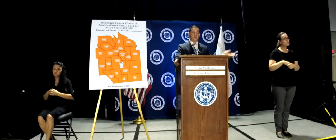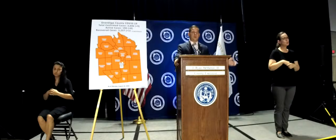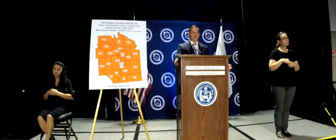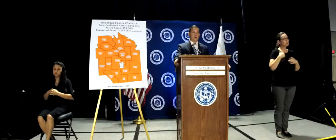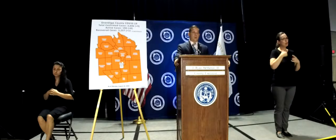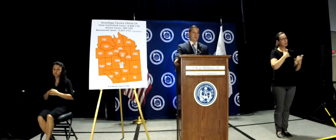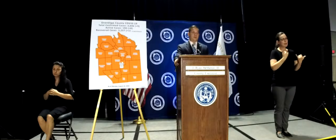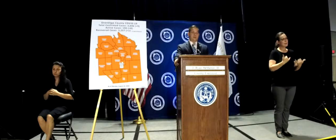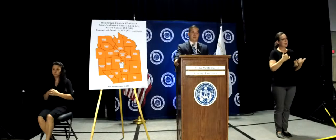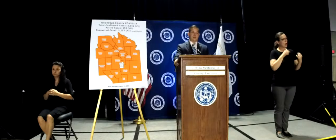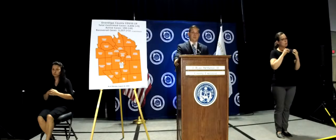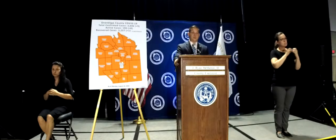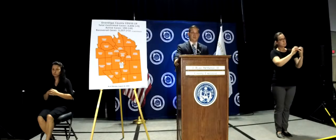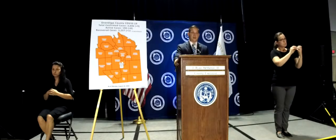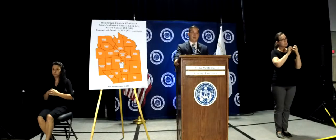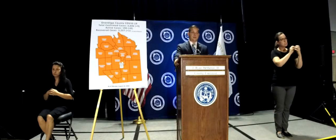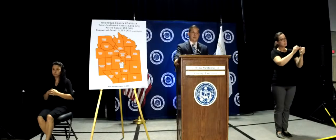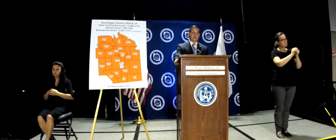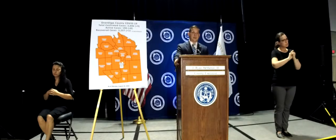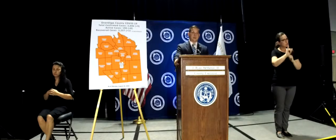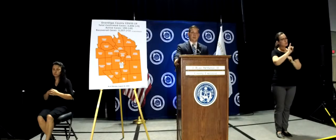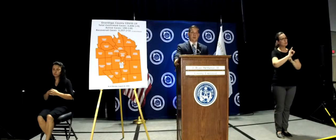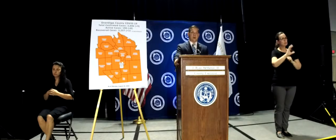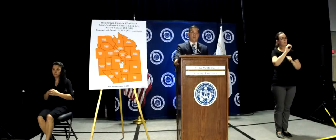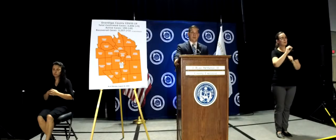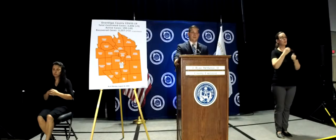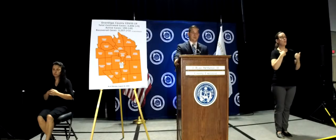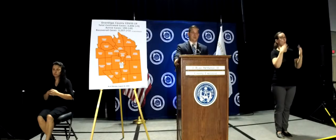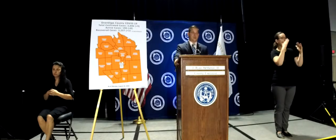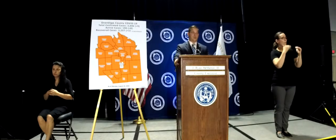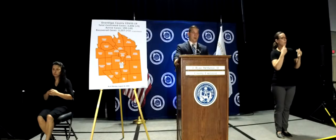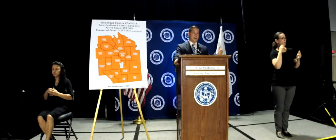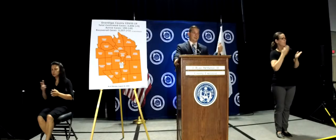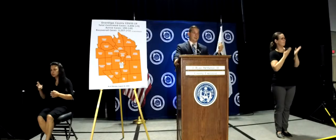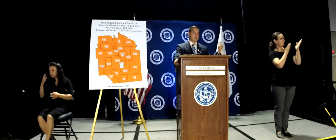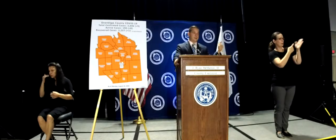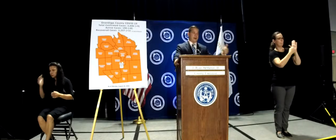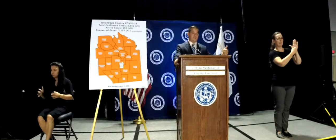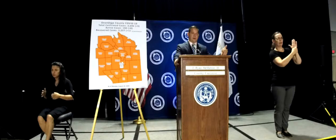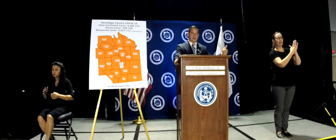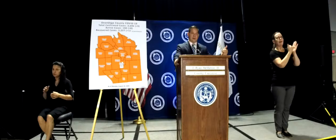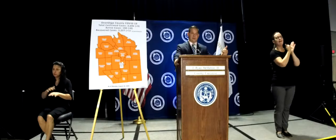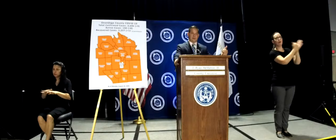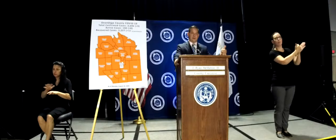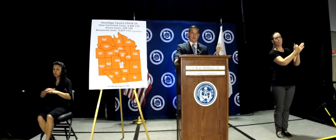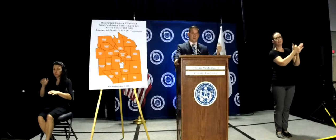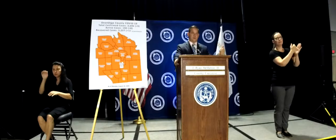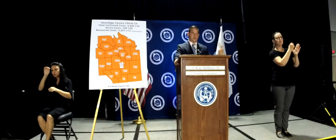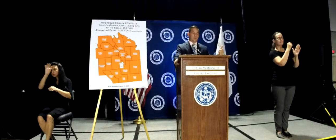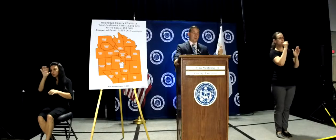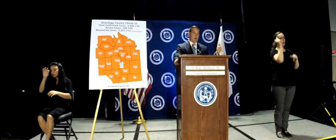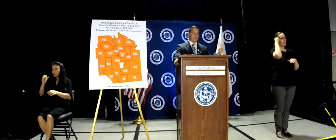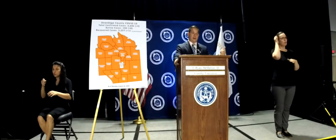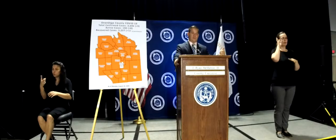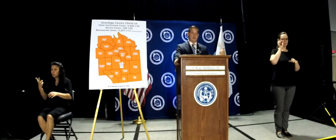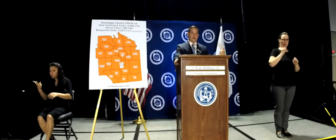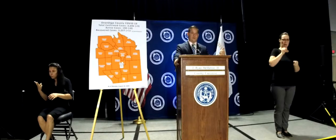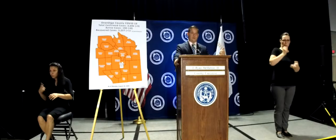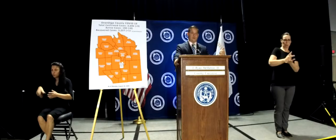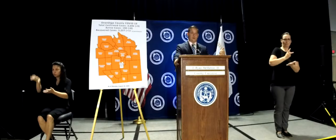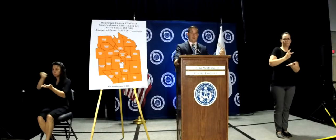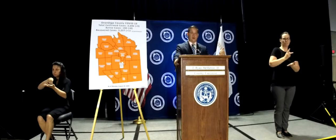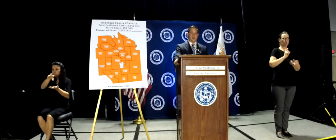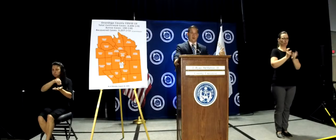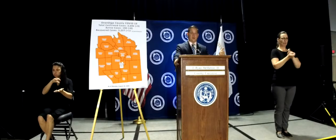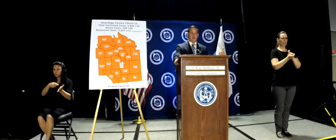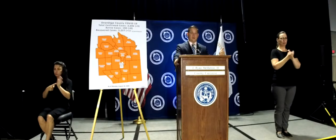ground. We get the intel up to the state, and the state's got to make a decision. Do you want to have that mandate there? If you do, probably not fair